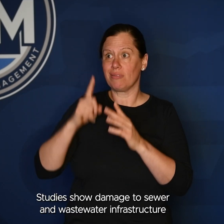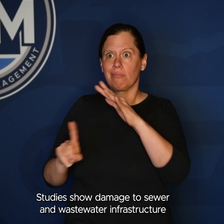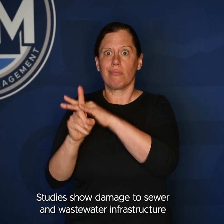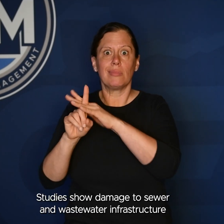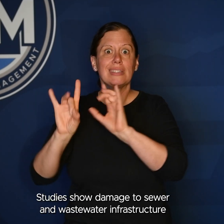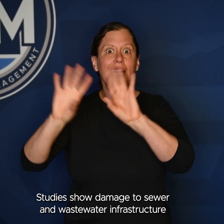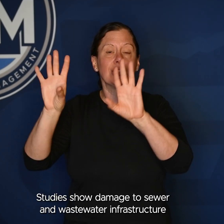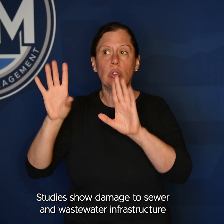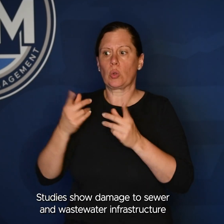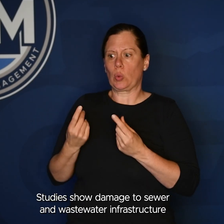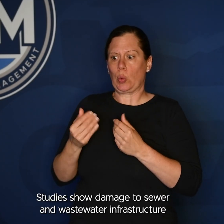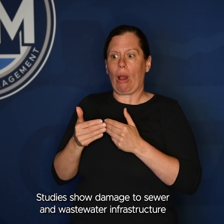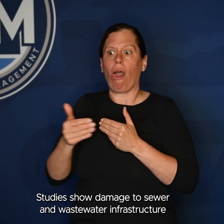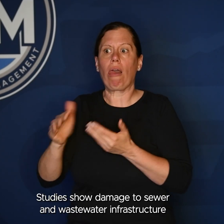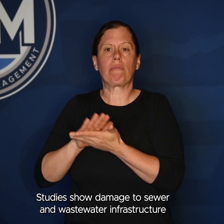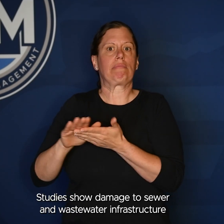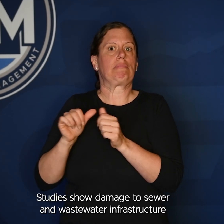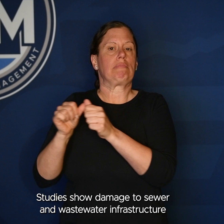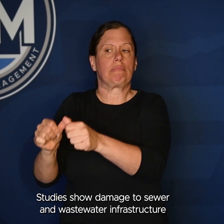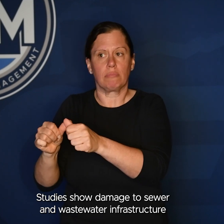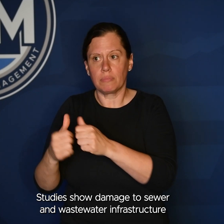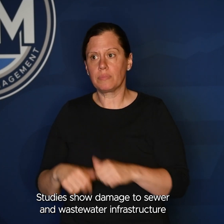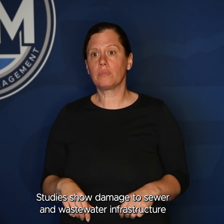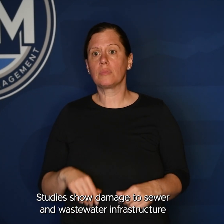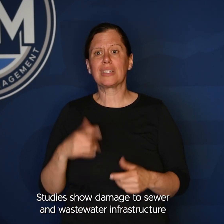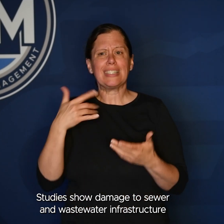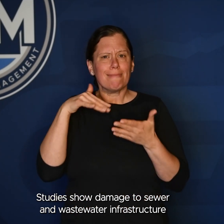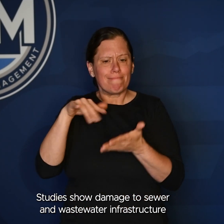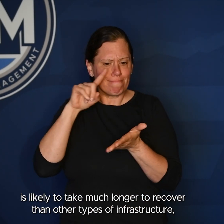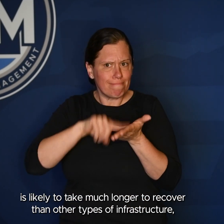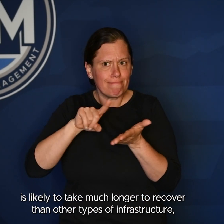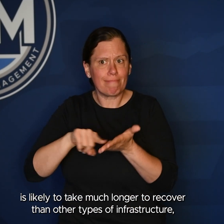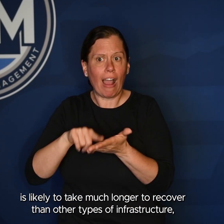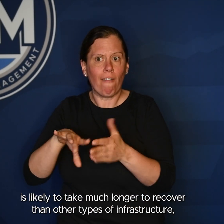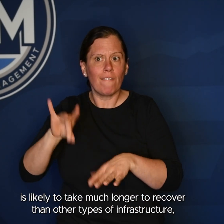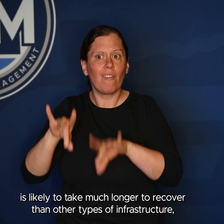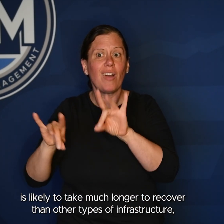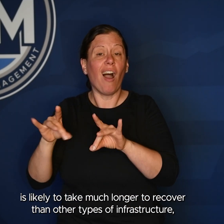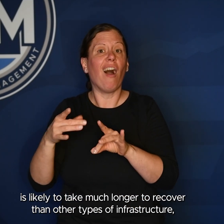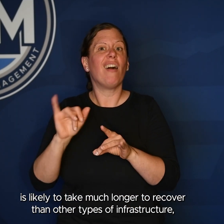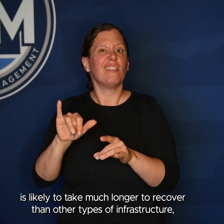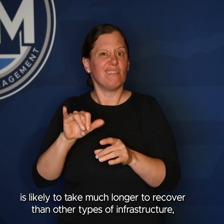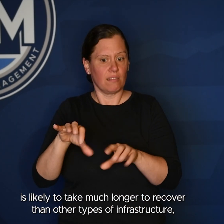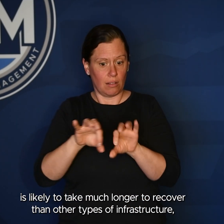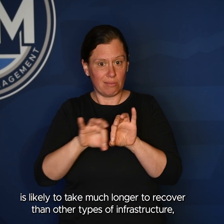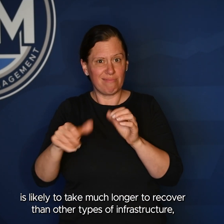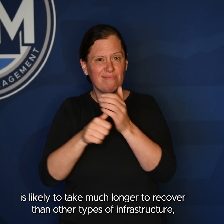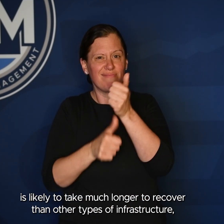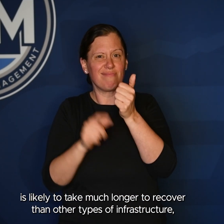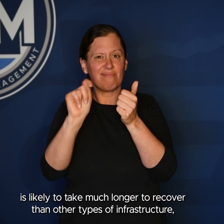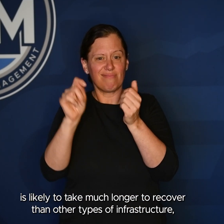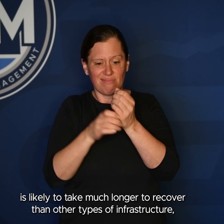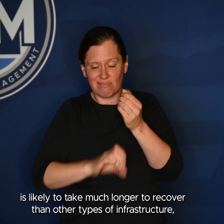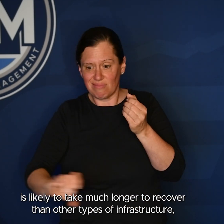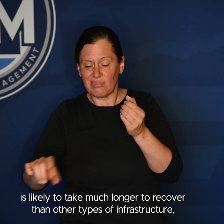Studies show damage to sewer and wastewater infrastructure is likely to take much longer to recover than other types